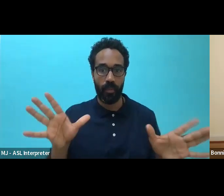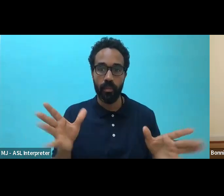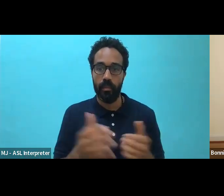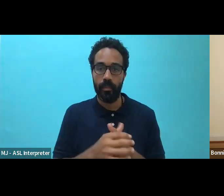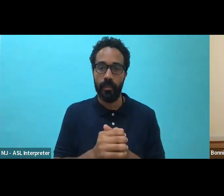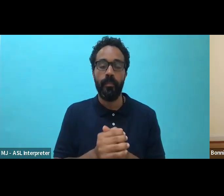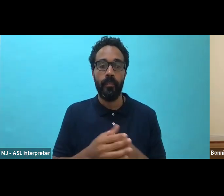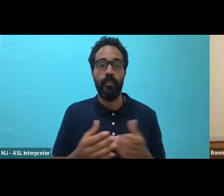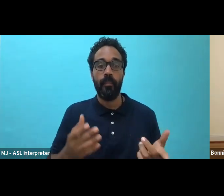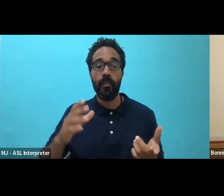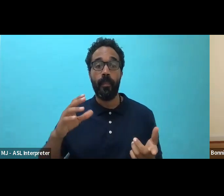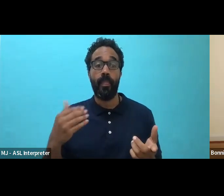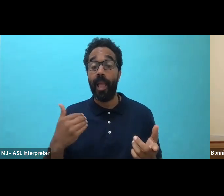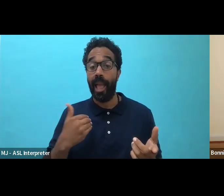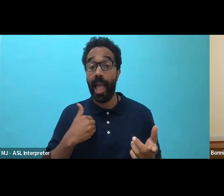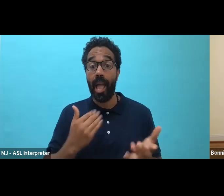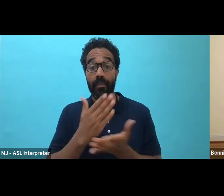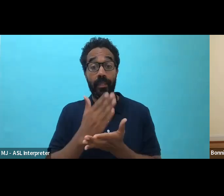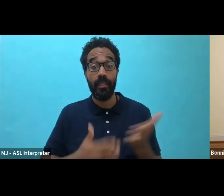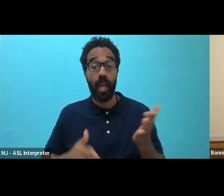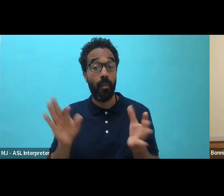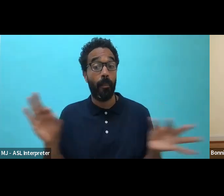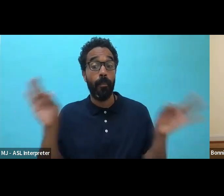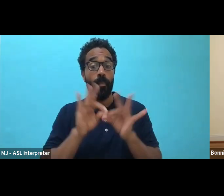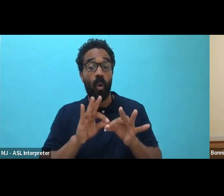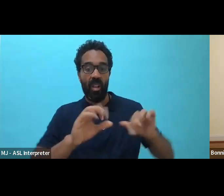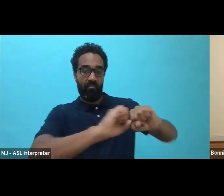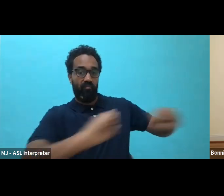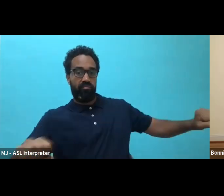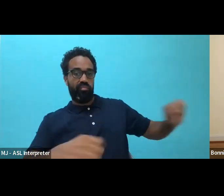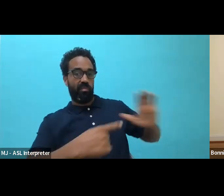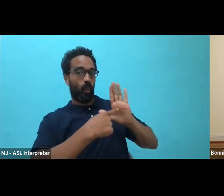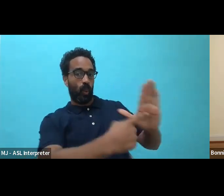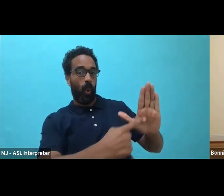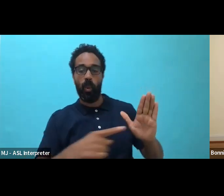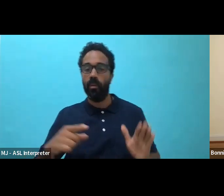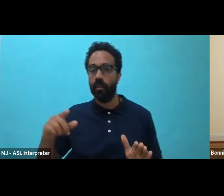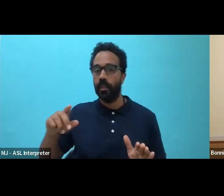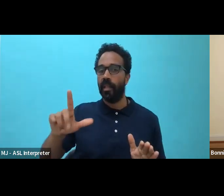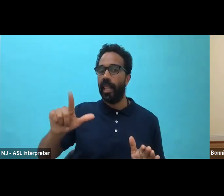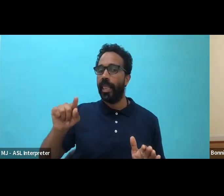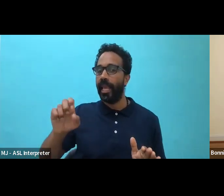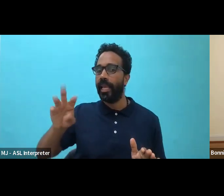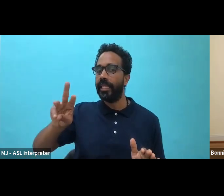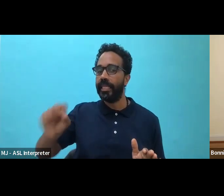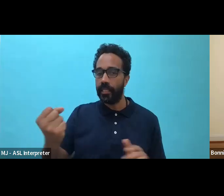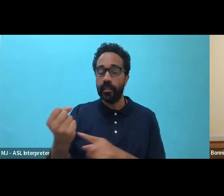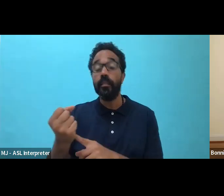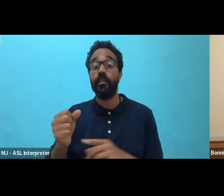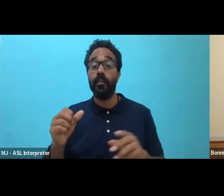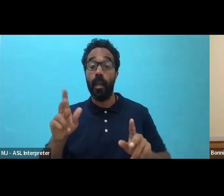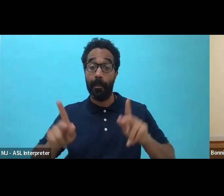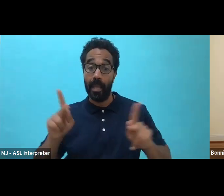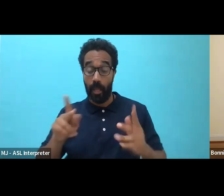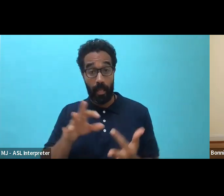very significant exposés that were done in the late 60s, and people, particularly